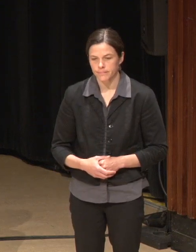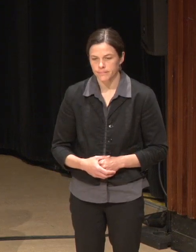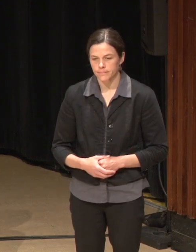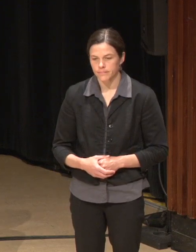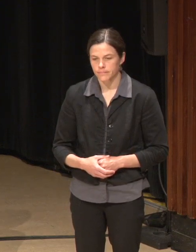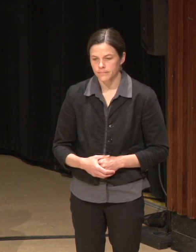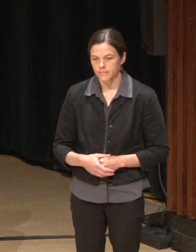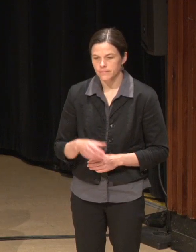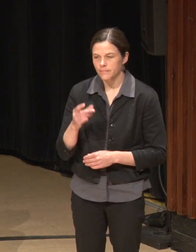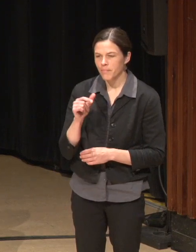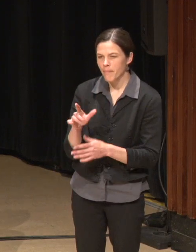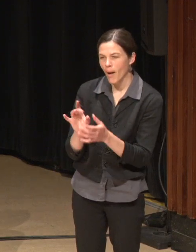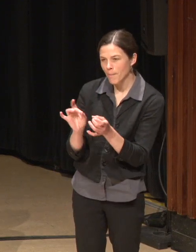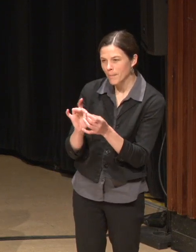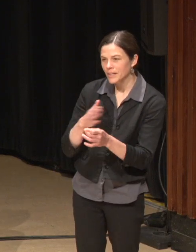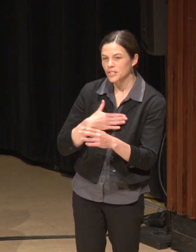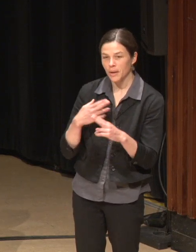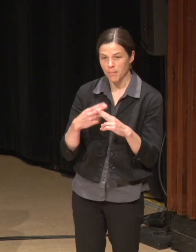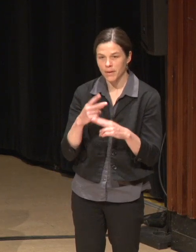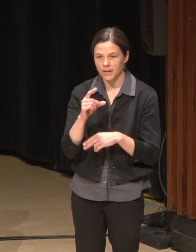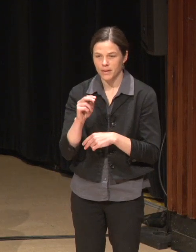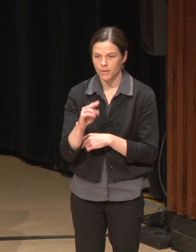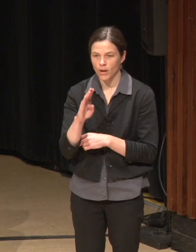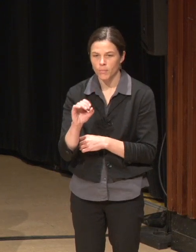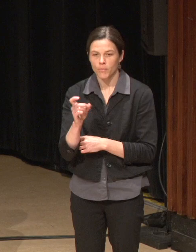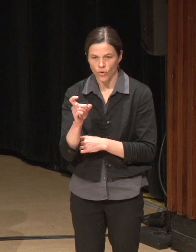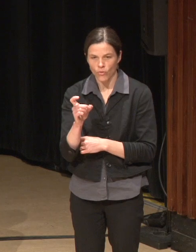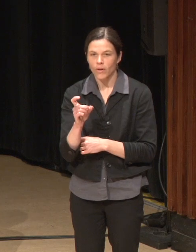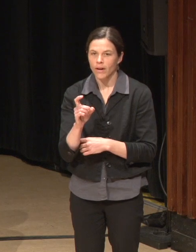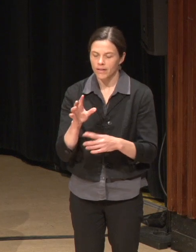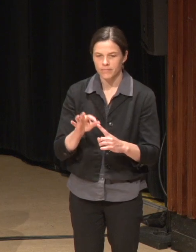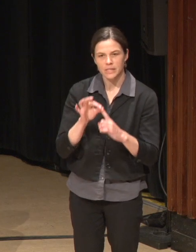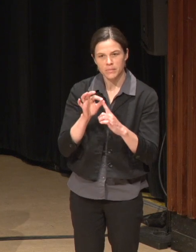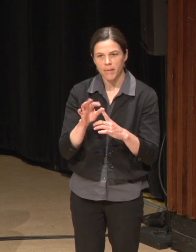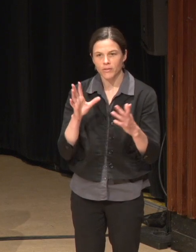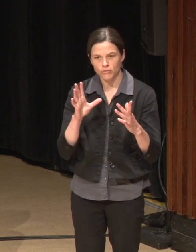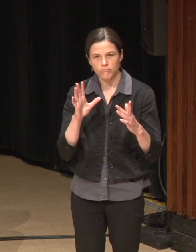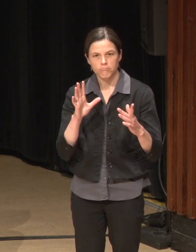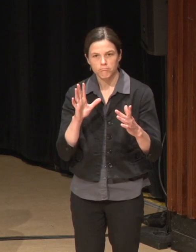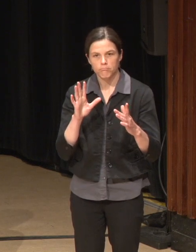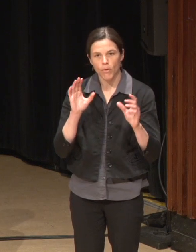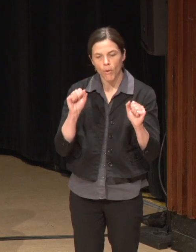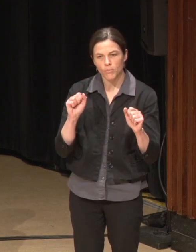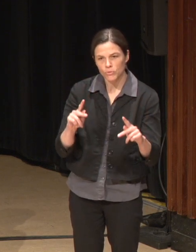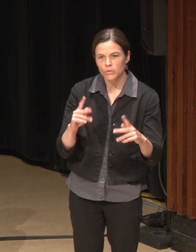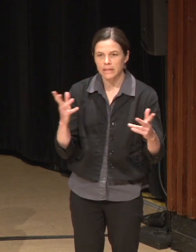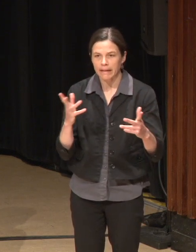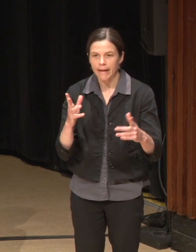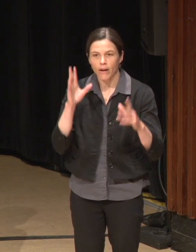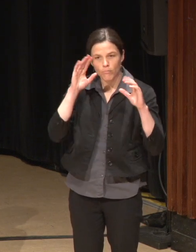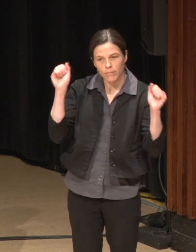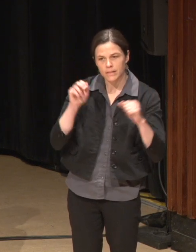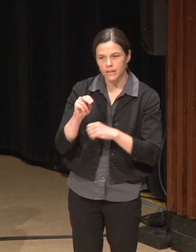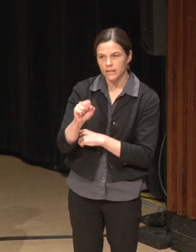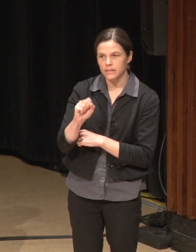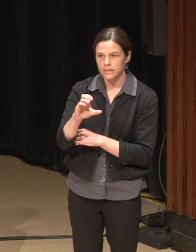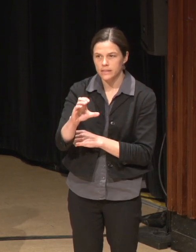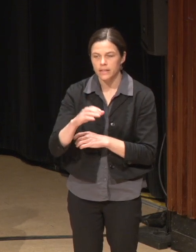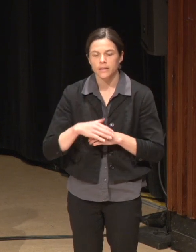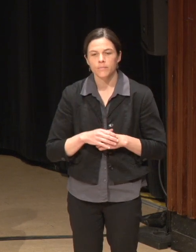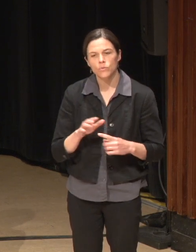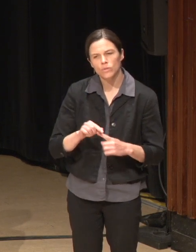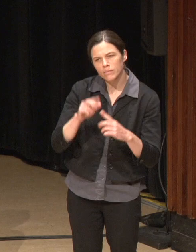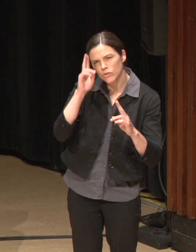As Paul mentioned, my name is Don Bureau, and I have the distinct privilege of being the president of NSCC. And it's a special honor for me to be on this stage